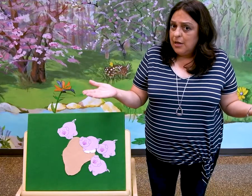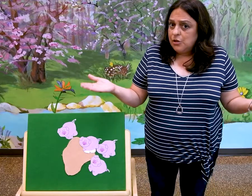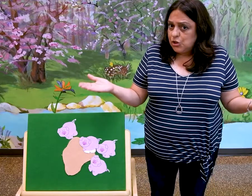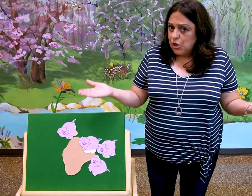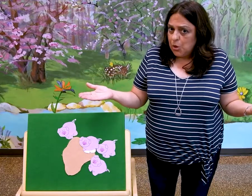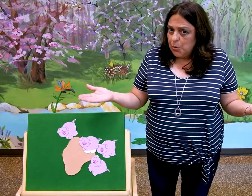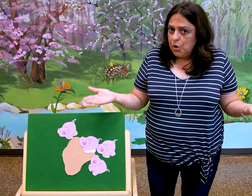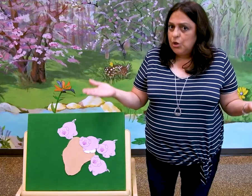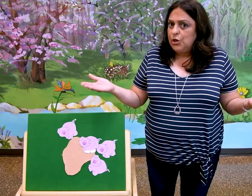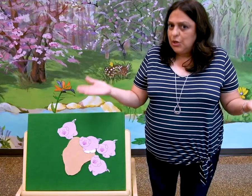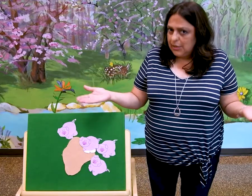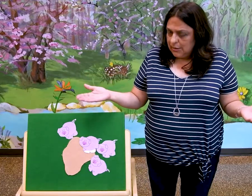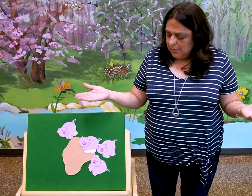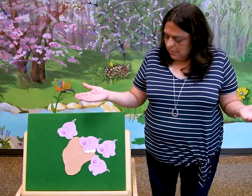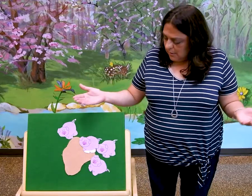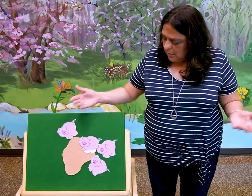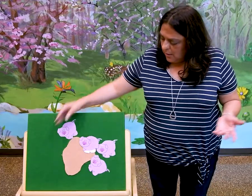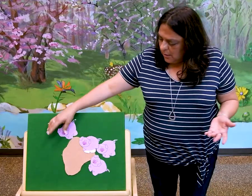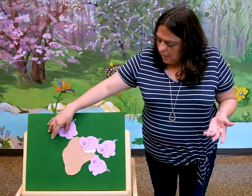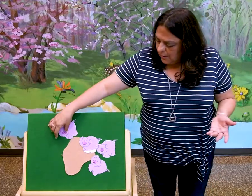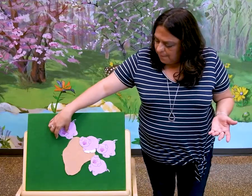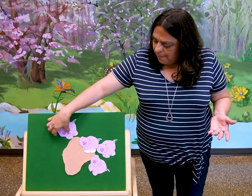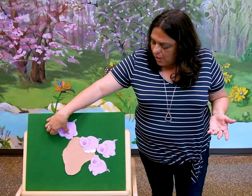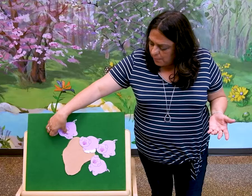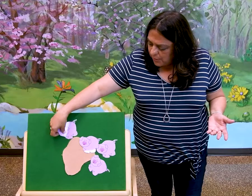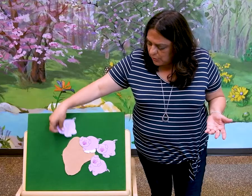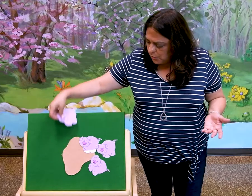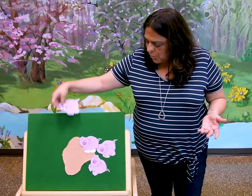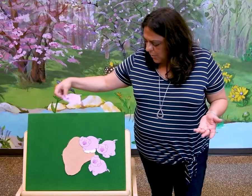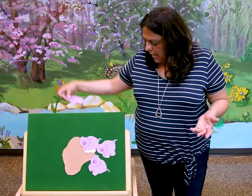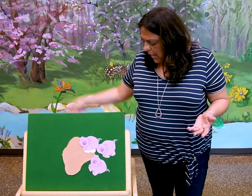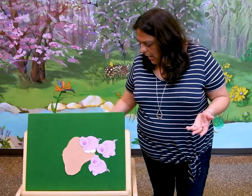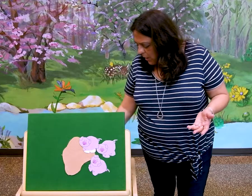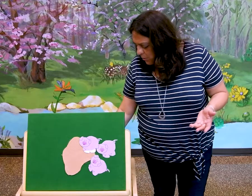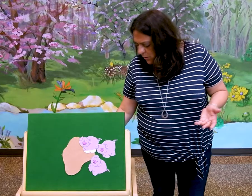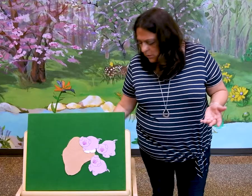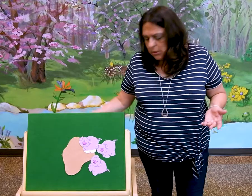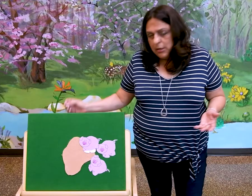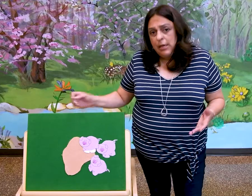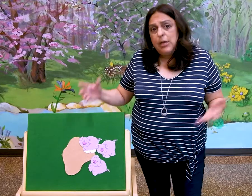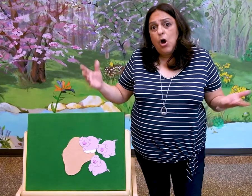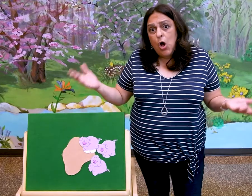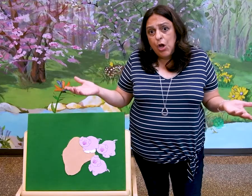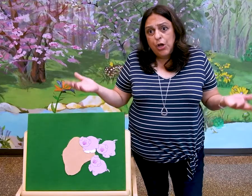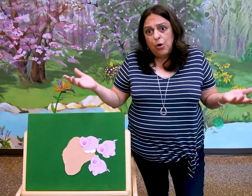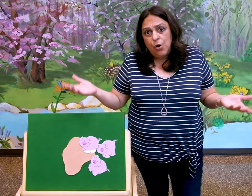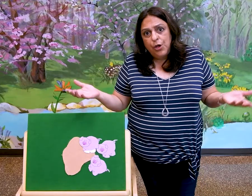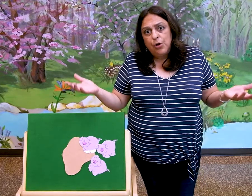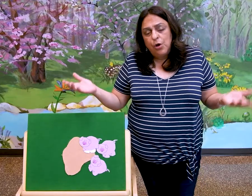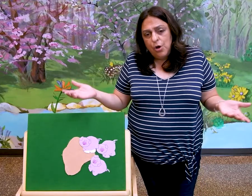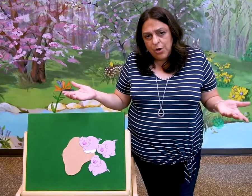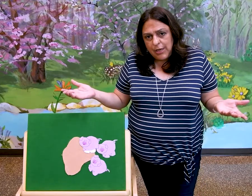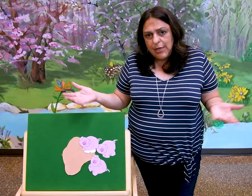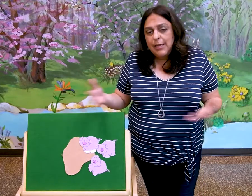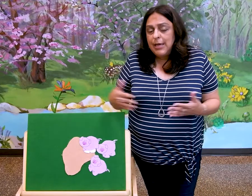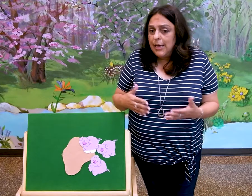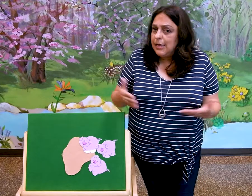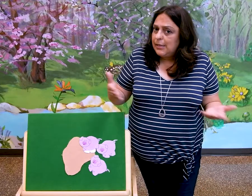so good. The farmer took one out and oink, oink, oink, it